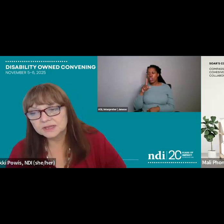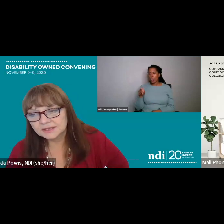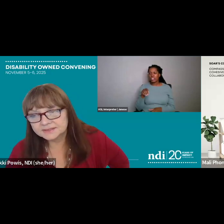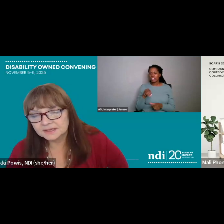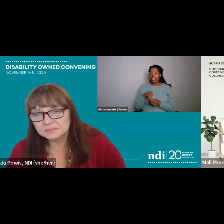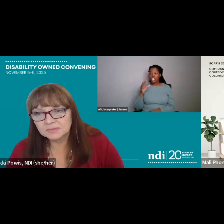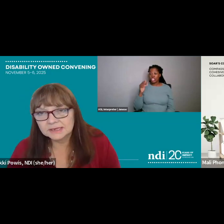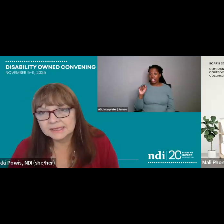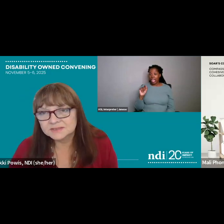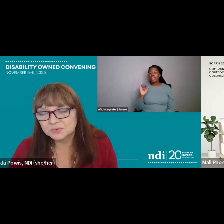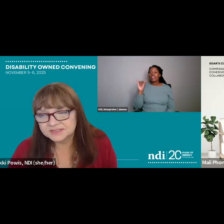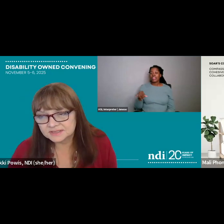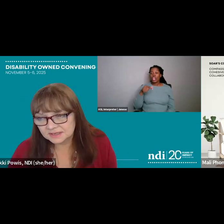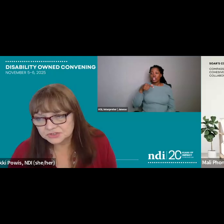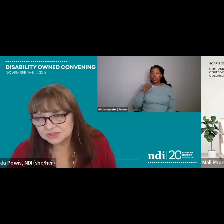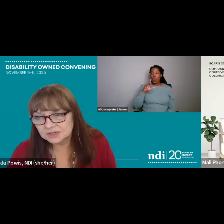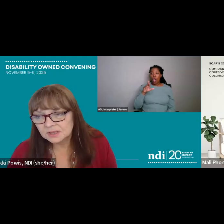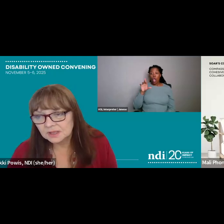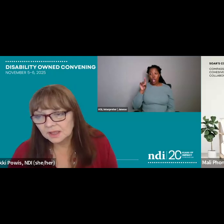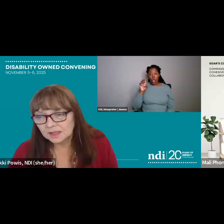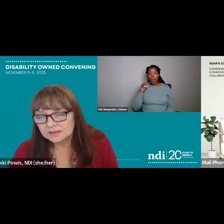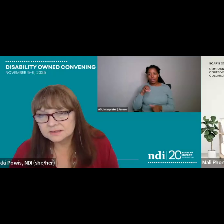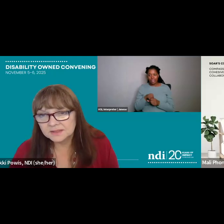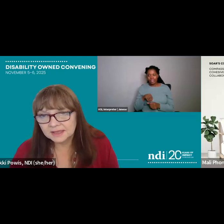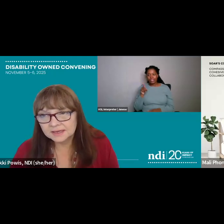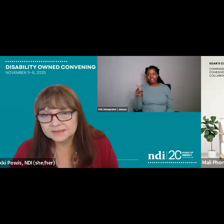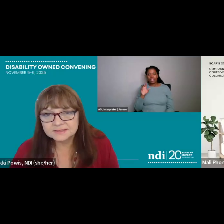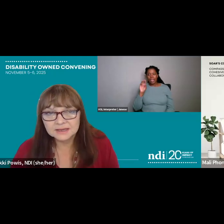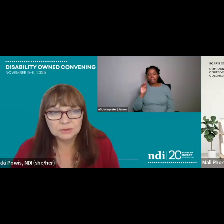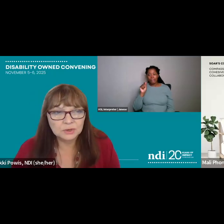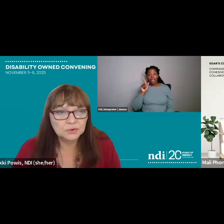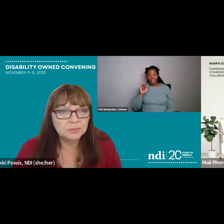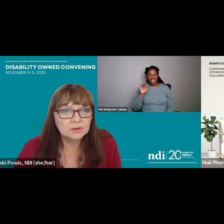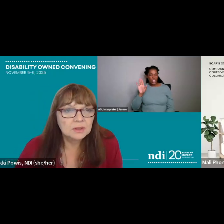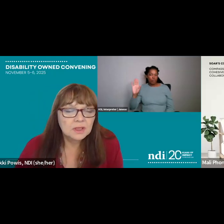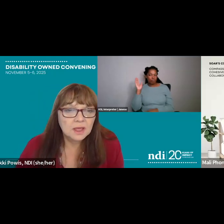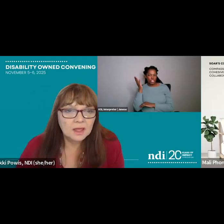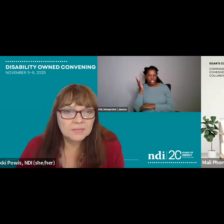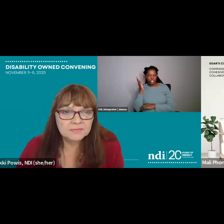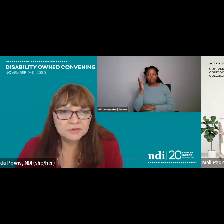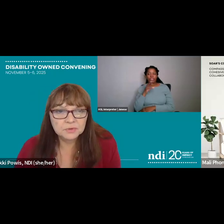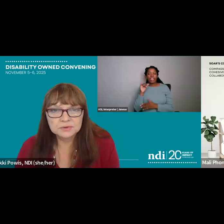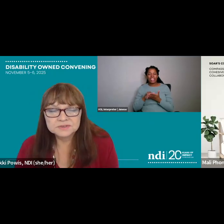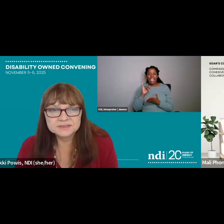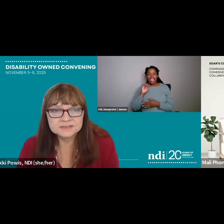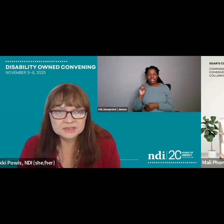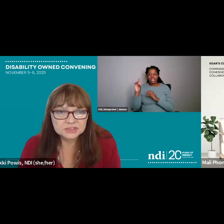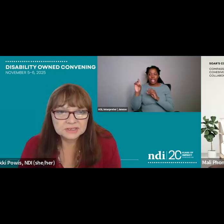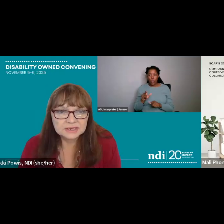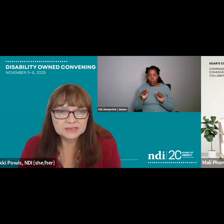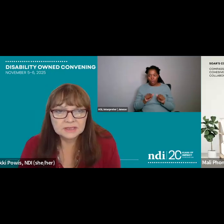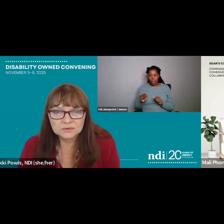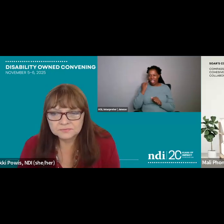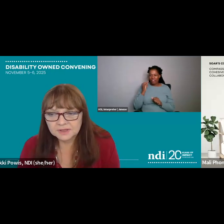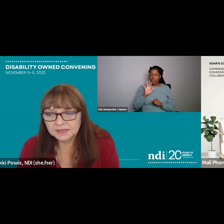QR code is in Marley's presentation, and that is downloadable. If you go to this